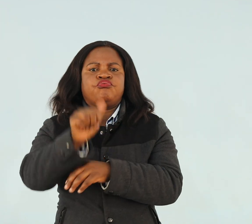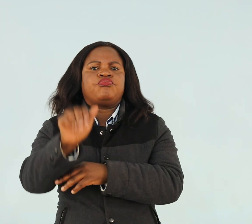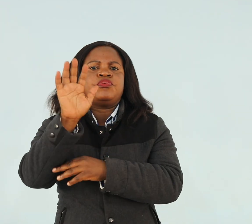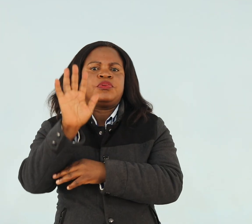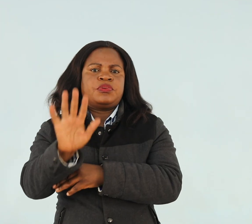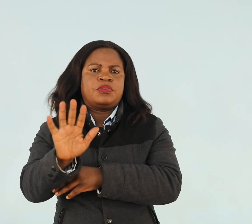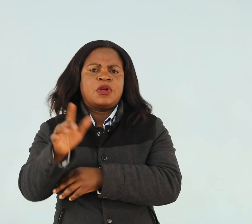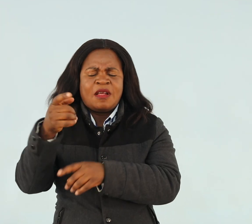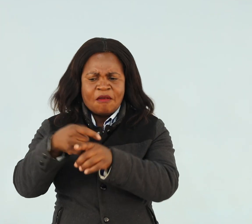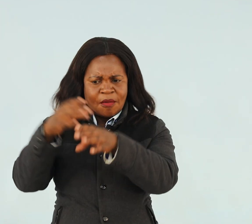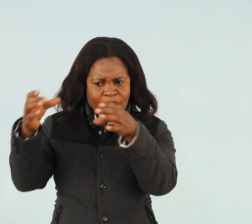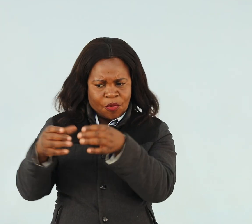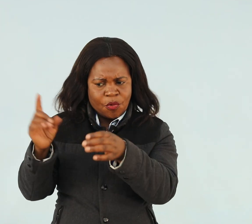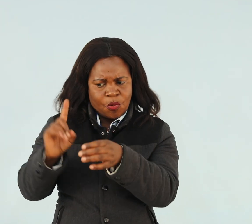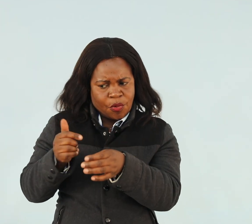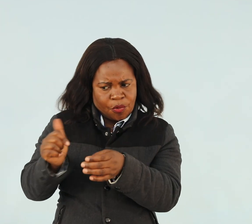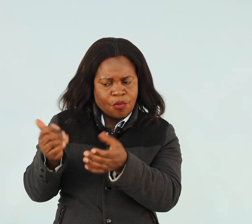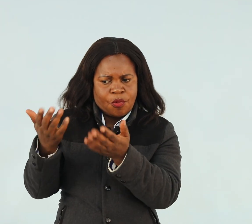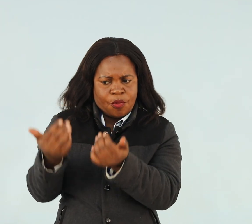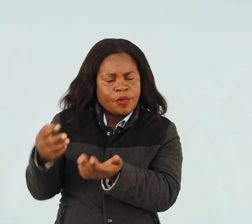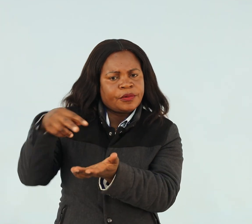where they are contesting.